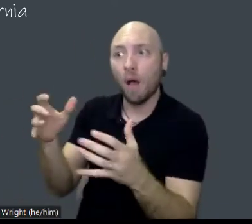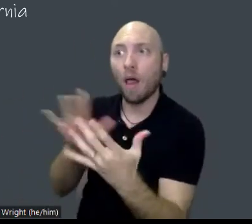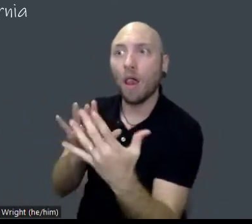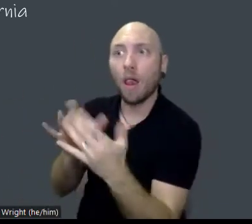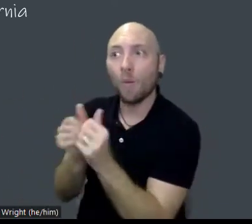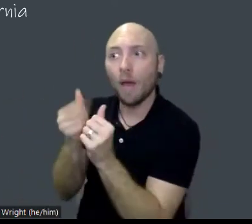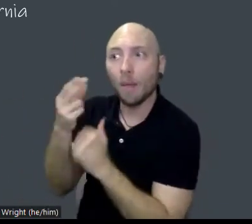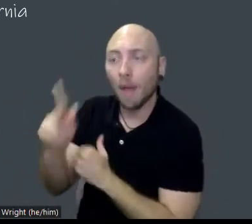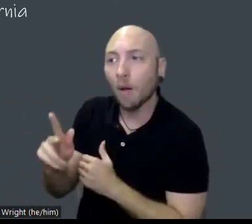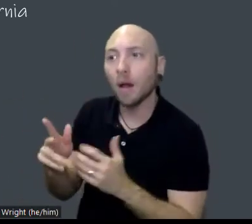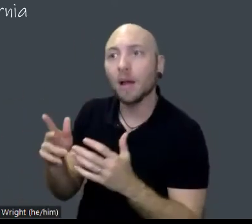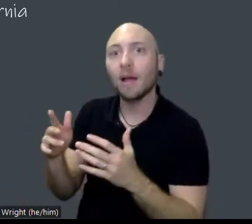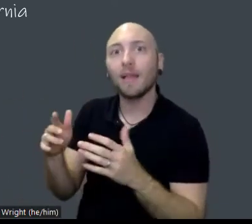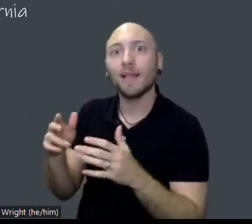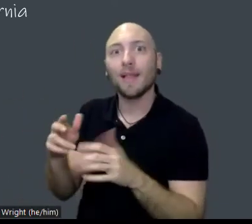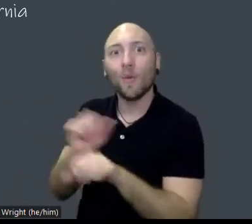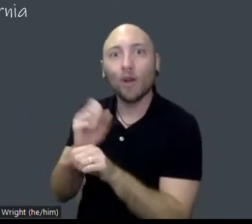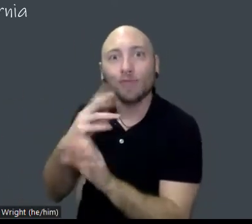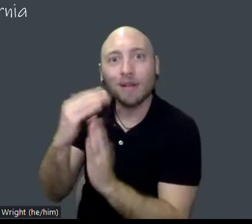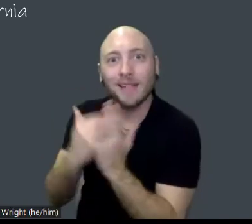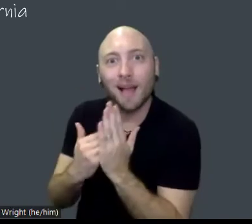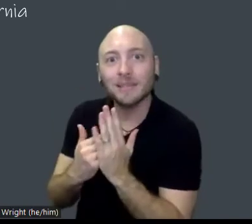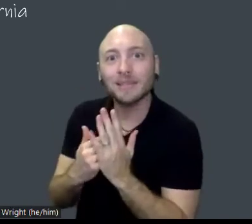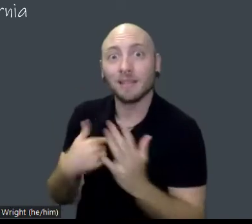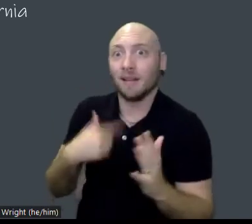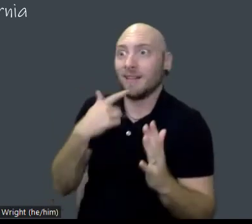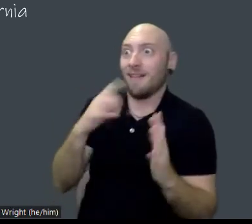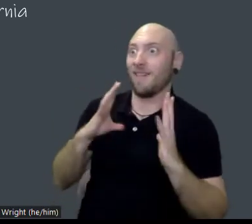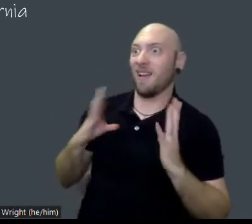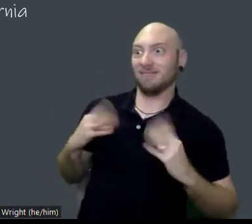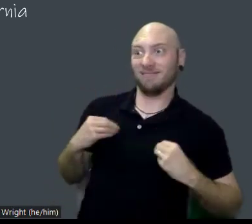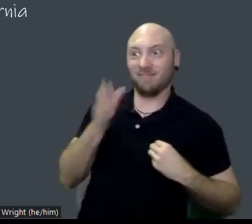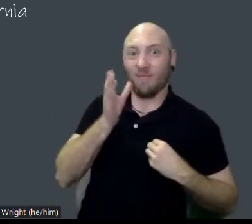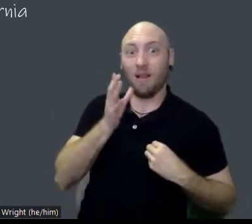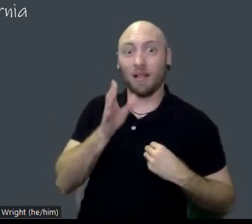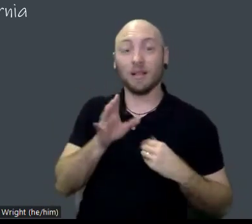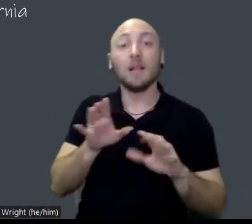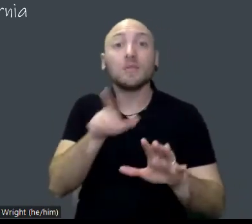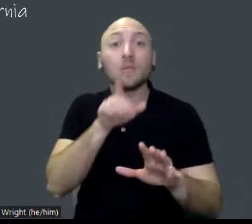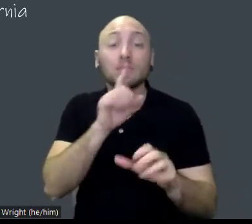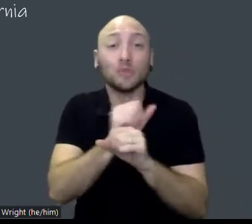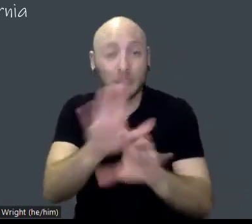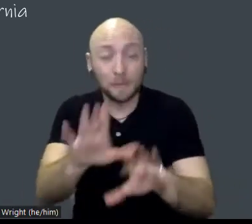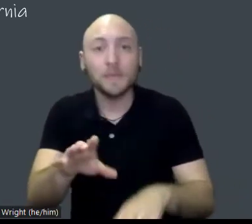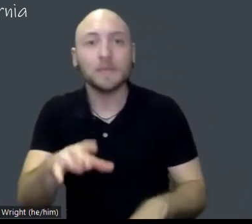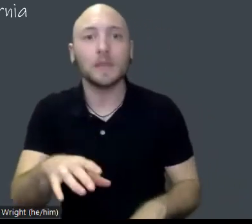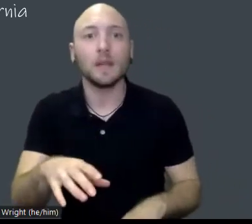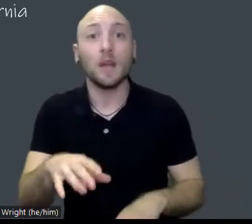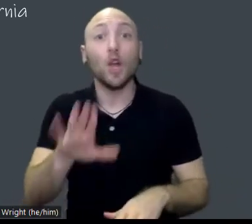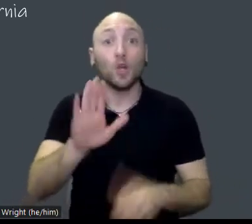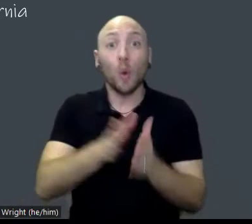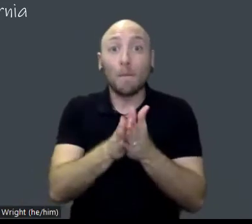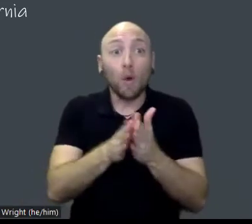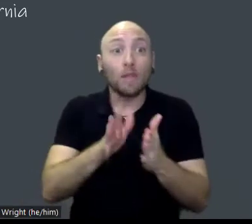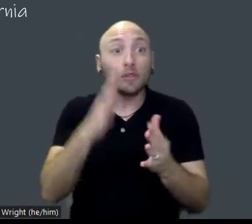12 steps of Alcoholics Anonymous. And so I'm like, okay, whatever, I'll do it. And that's why I truly believe that you don't have, it doesn't matter your motivations for working